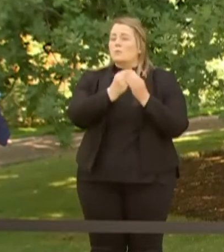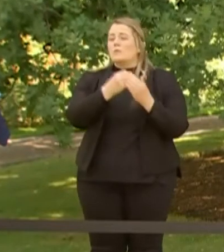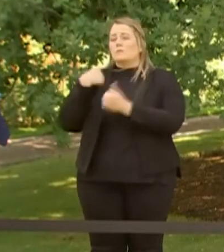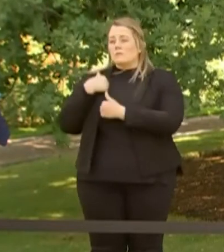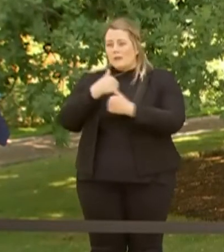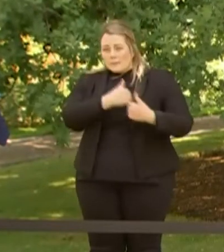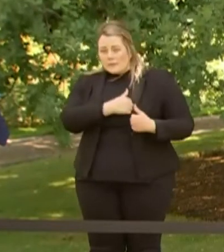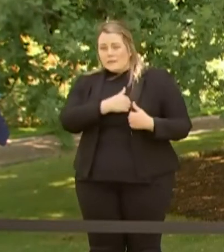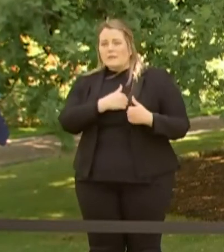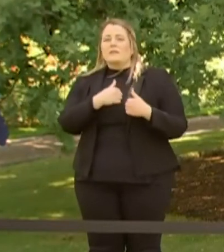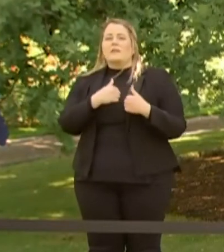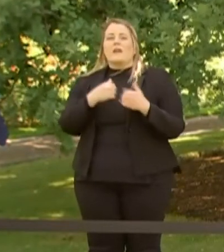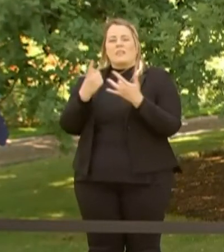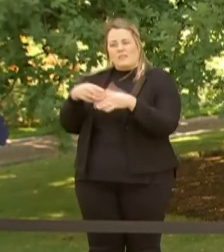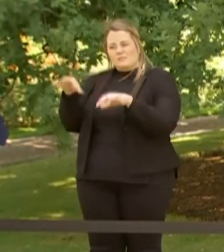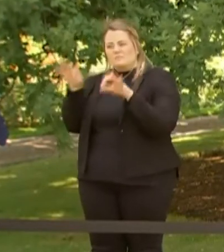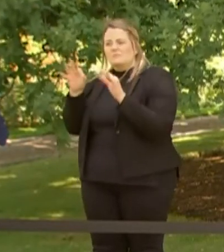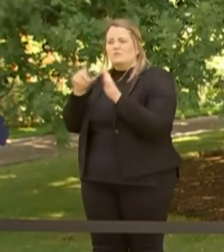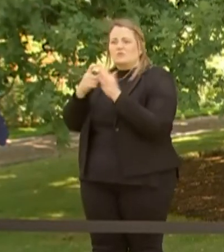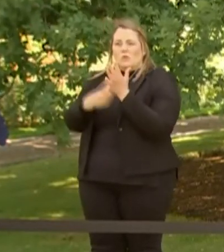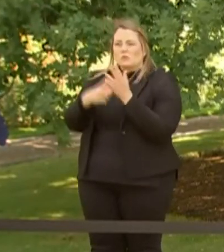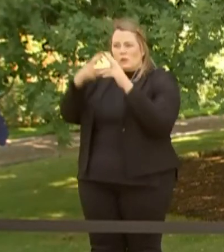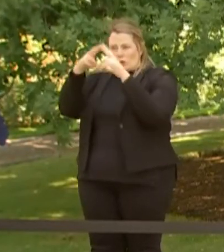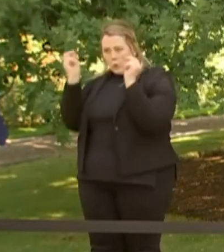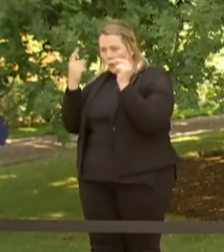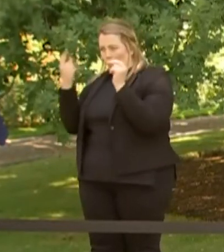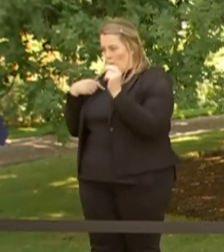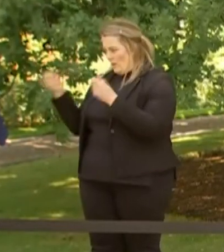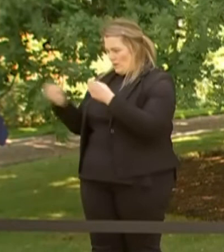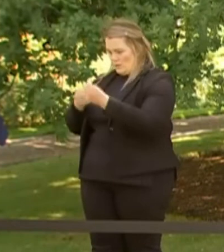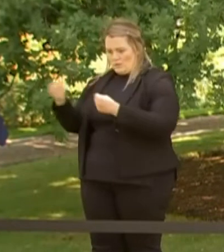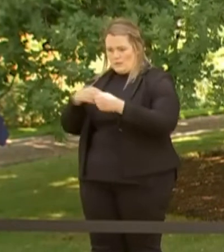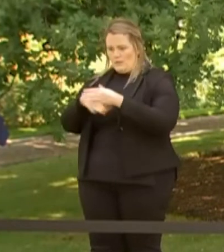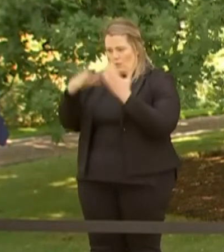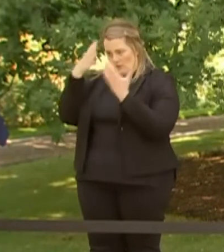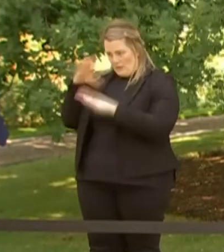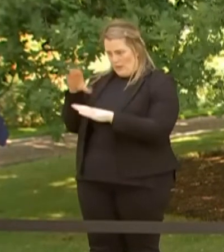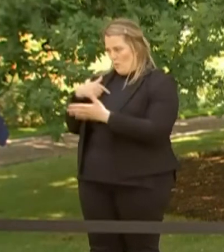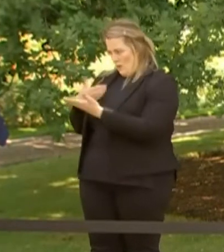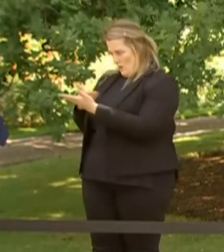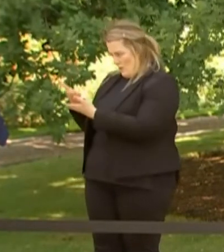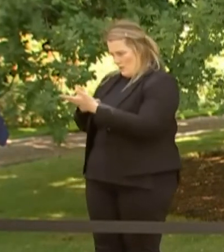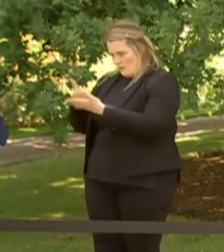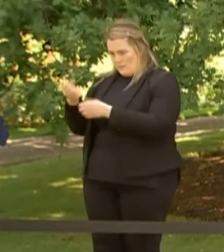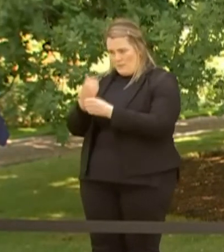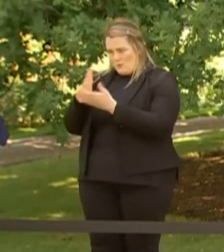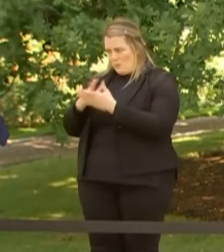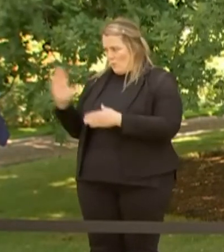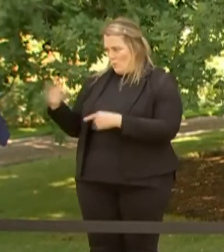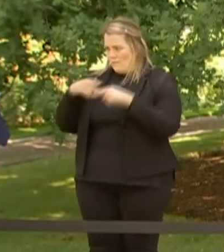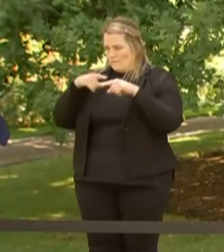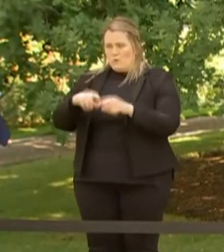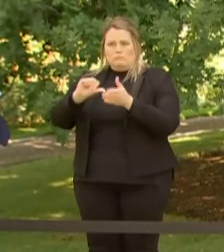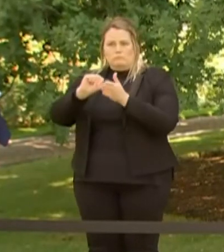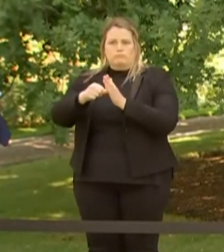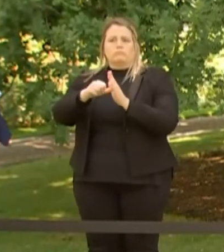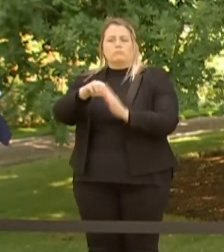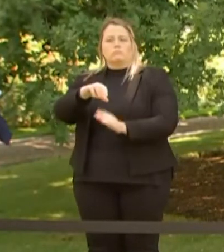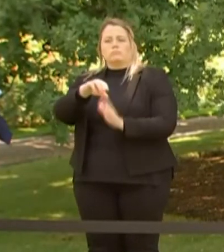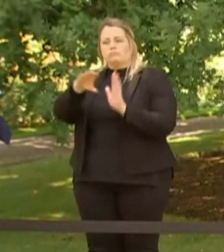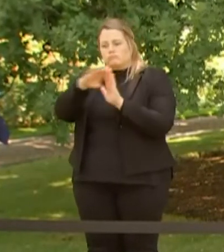in the quarantine hotels to ensure that security and compliance is maintained throughout the